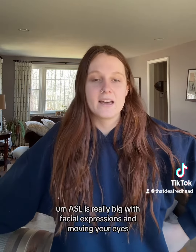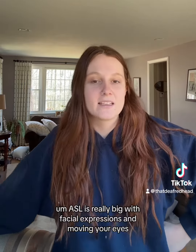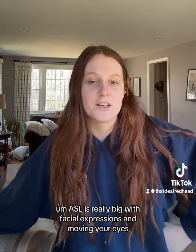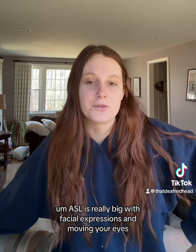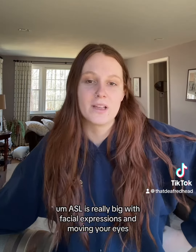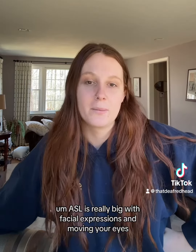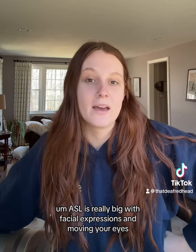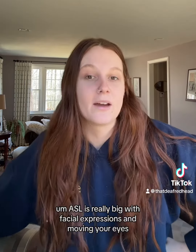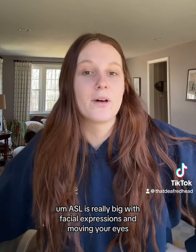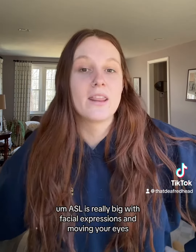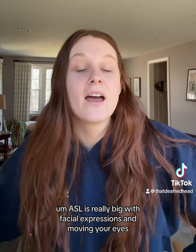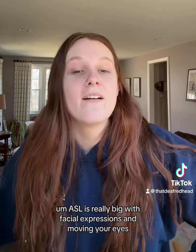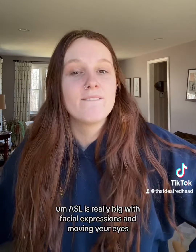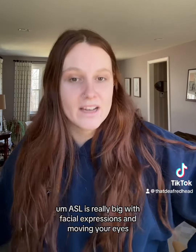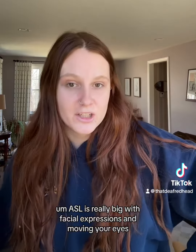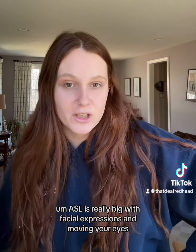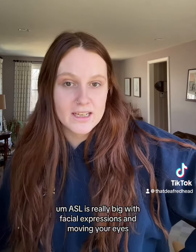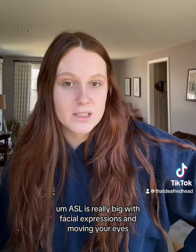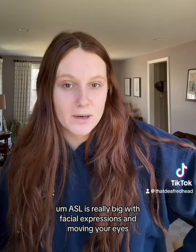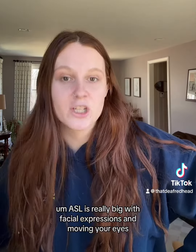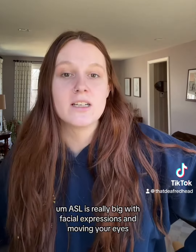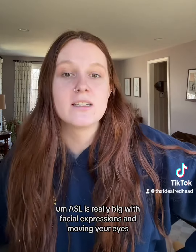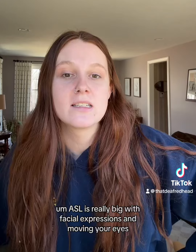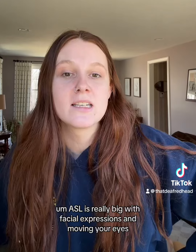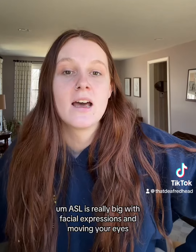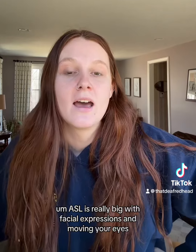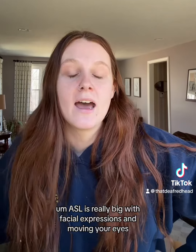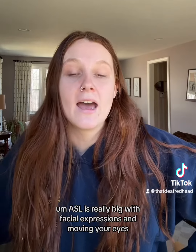ASL is really big with facial expressions